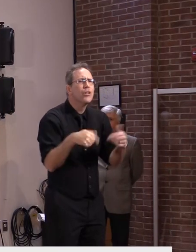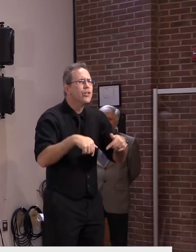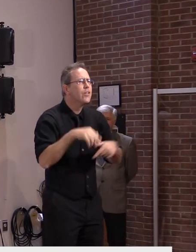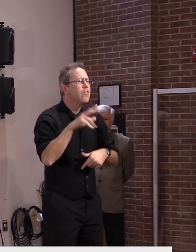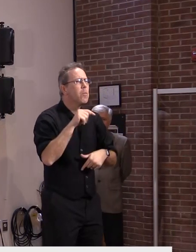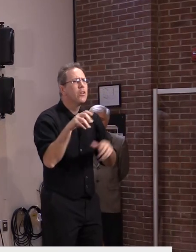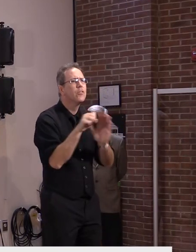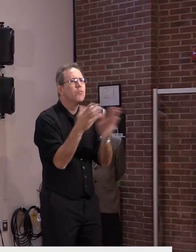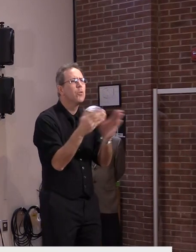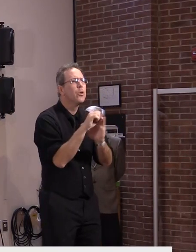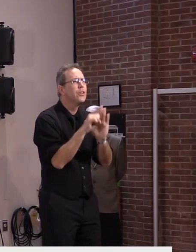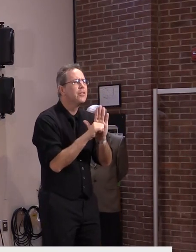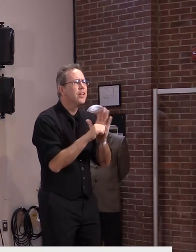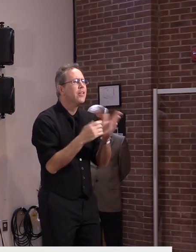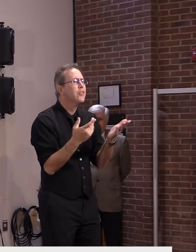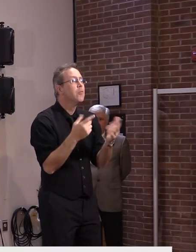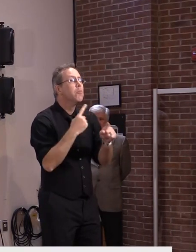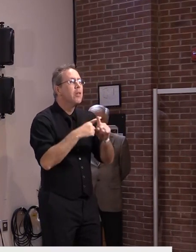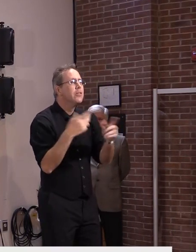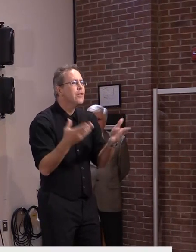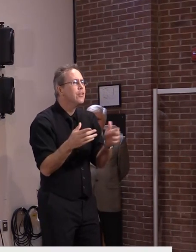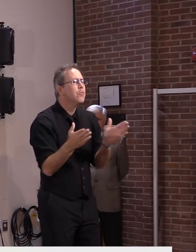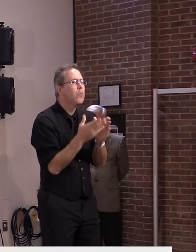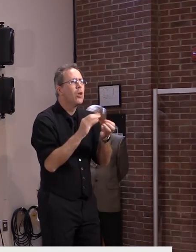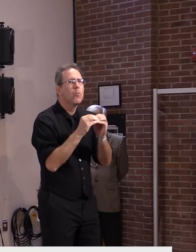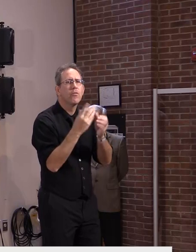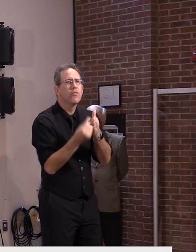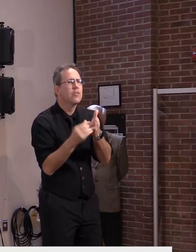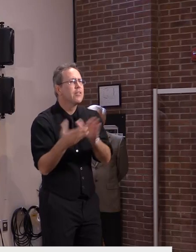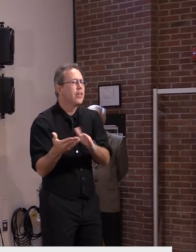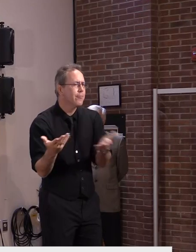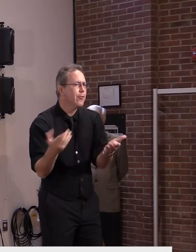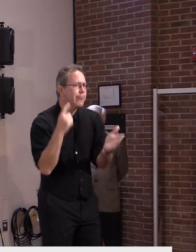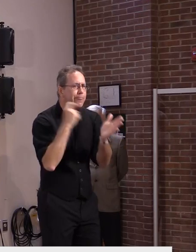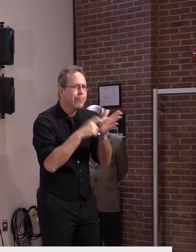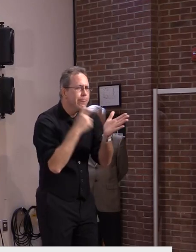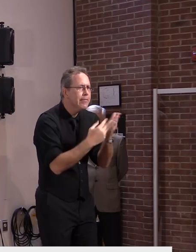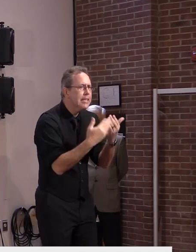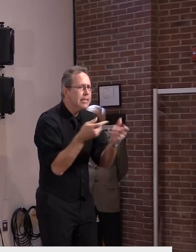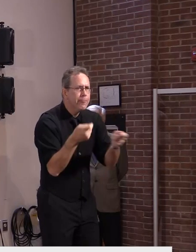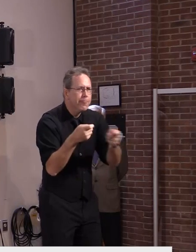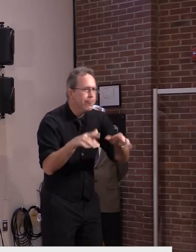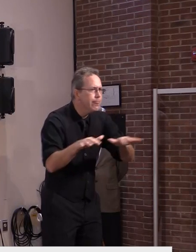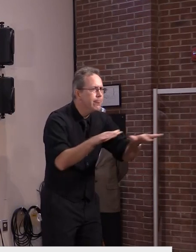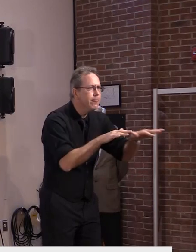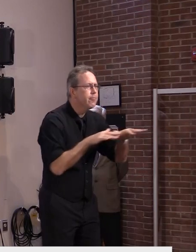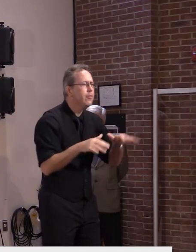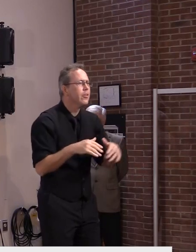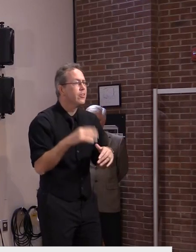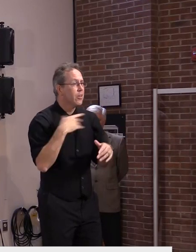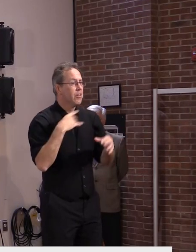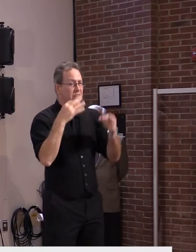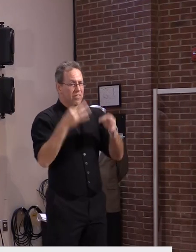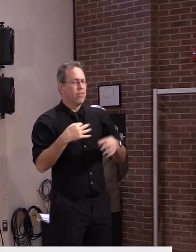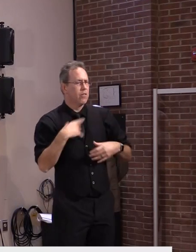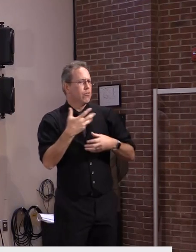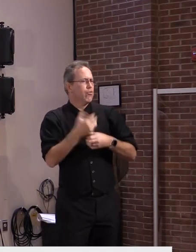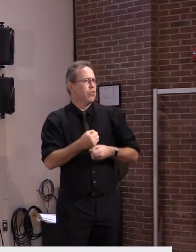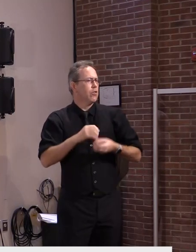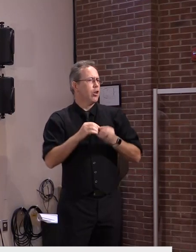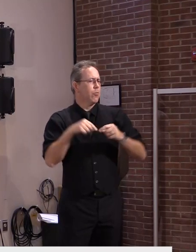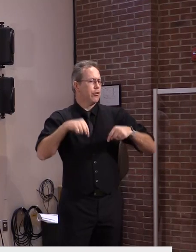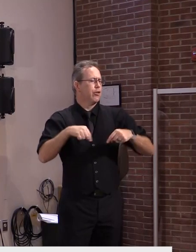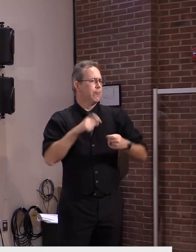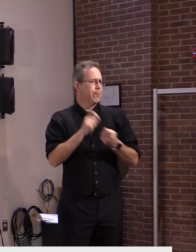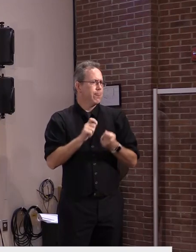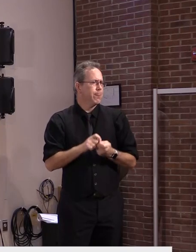we really have a good handle on all of those. And they're all basically have eyes on them. So maybe a